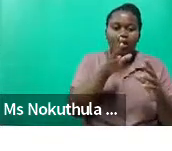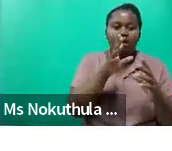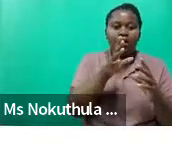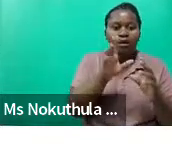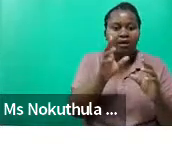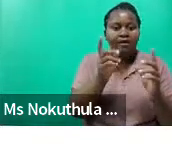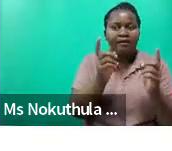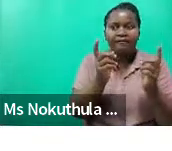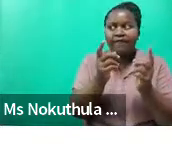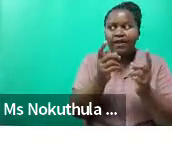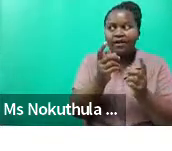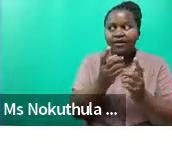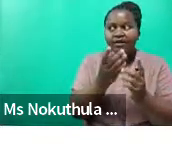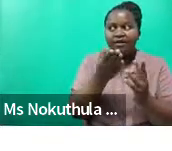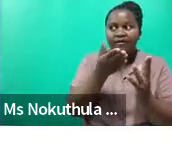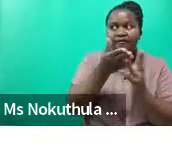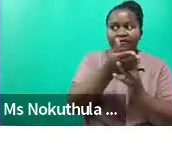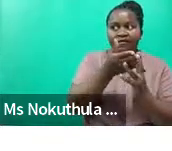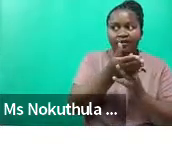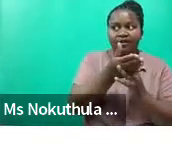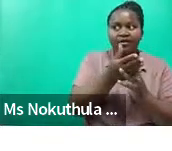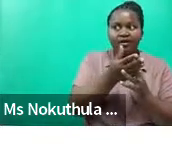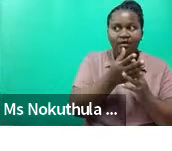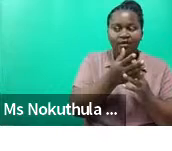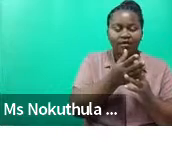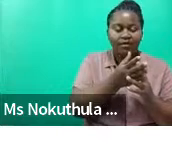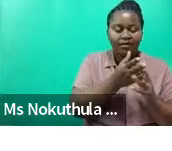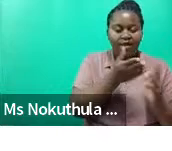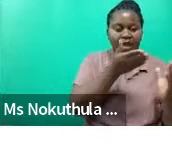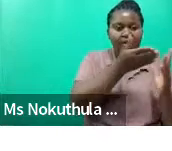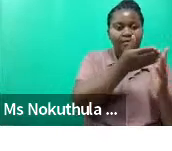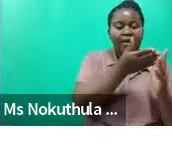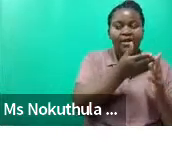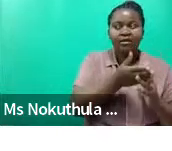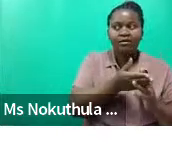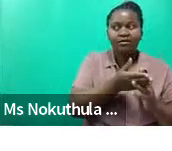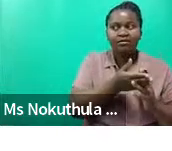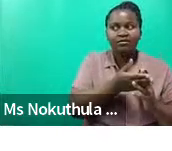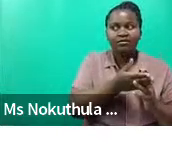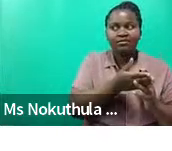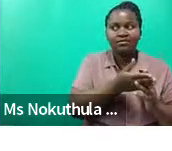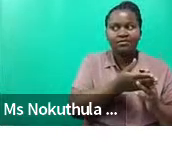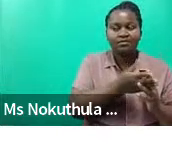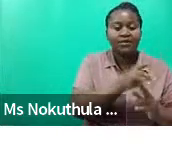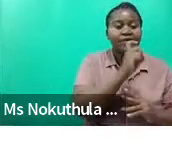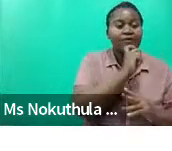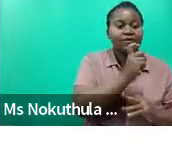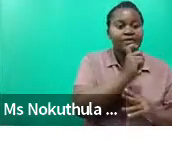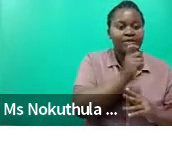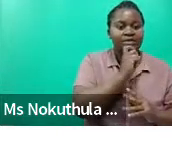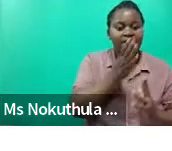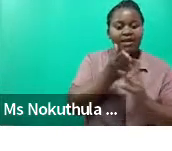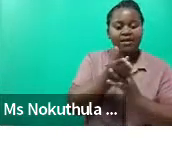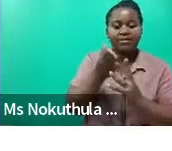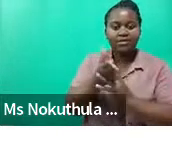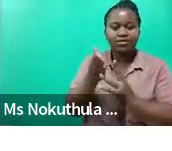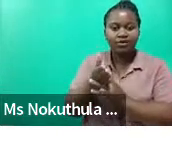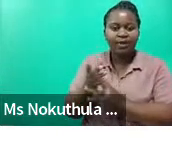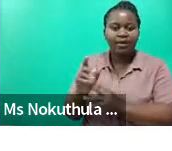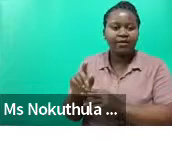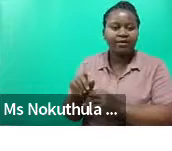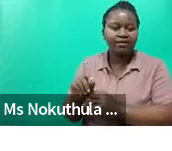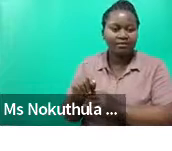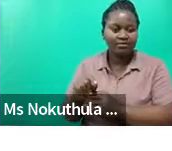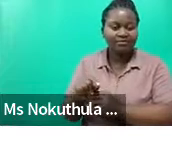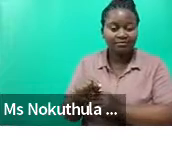access a service, but is it usable? And that's the question. In terms of